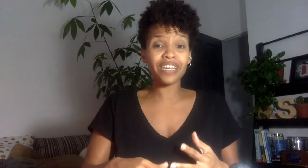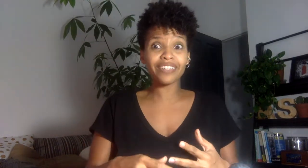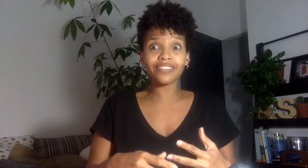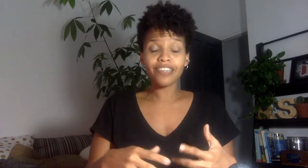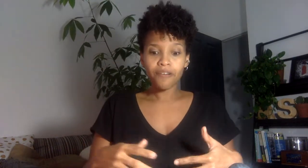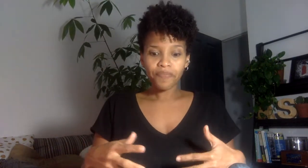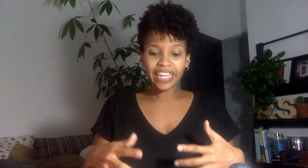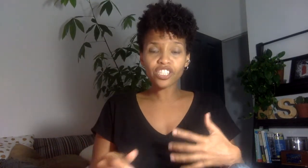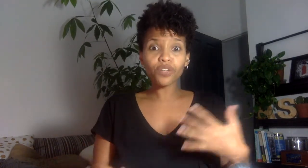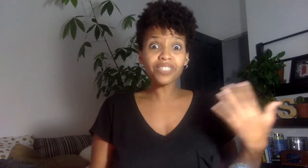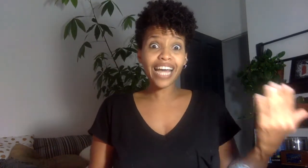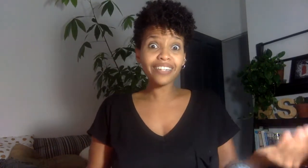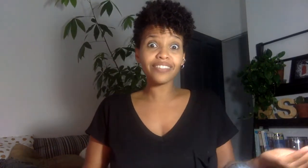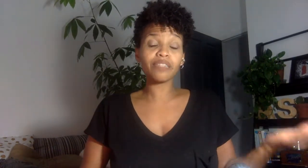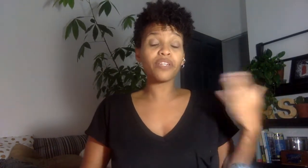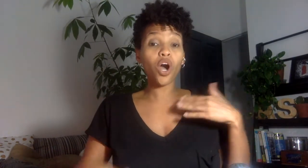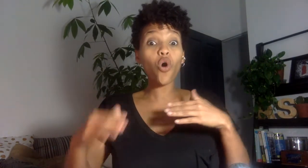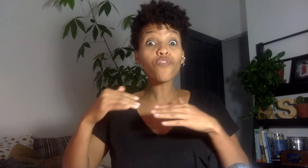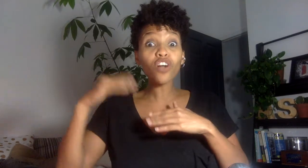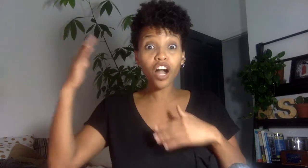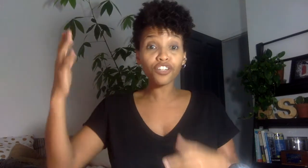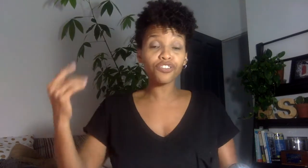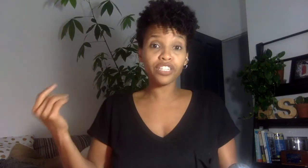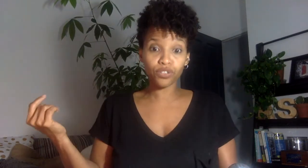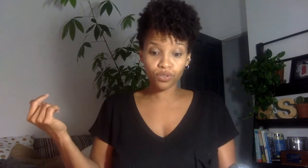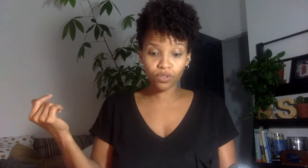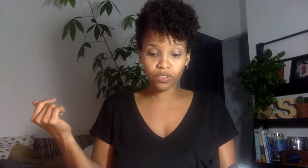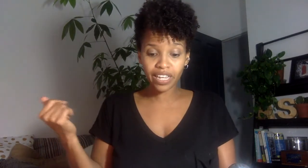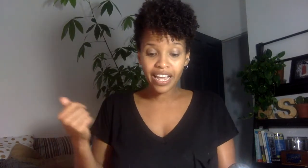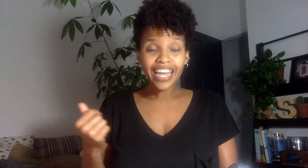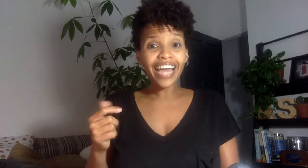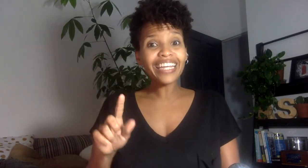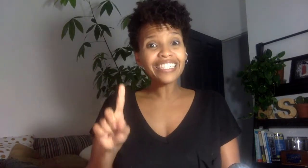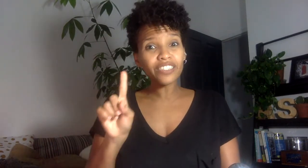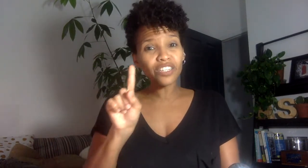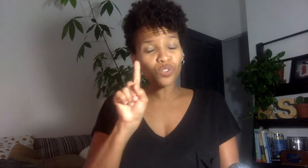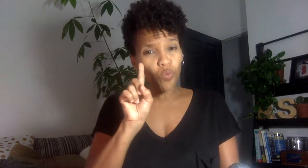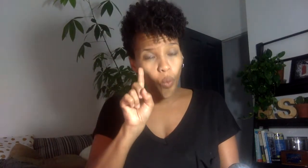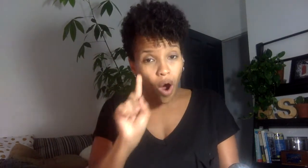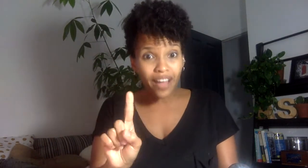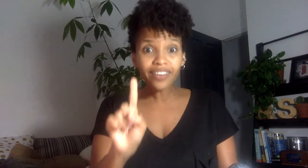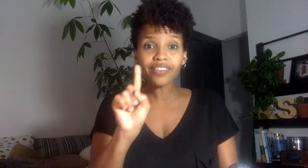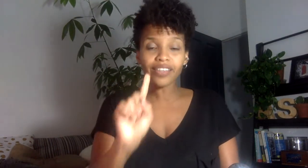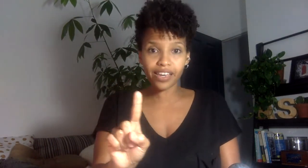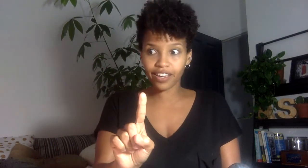because it's so sad to see somebody over 100 years old and he did this one thing,